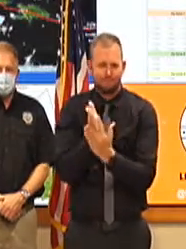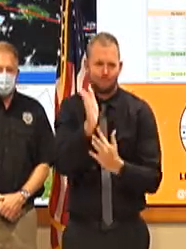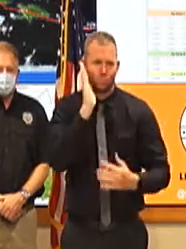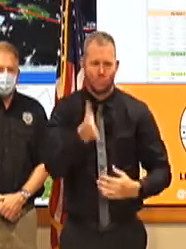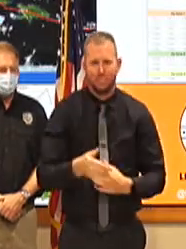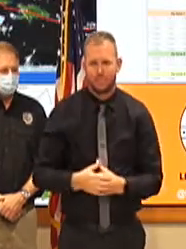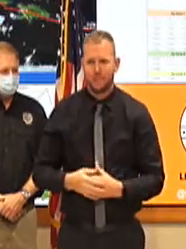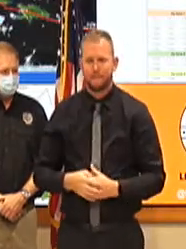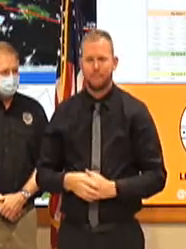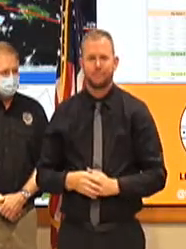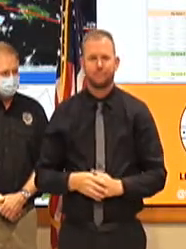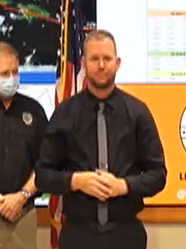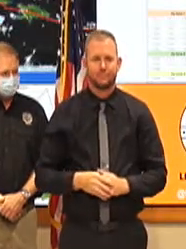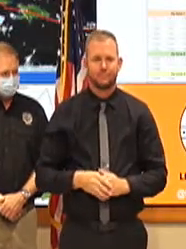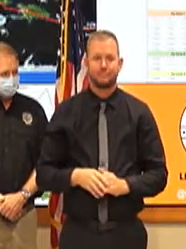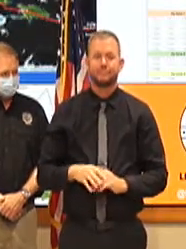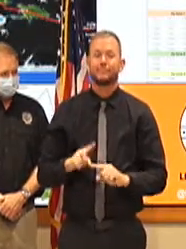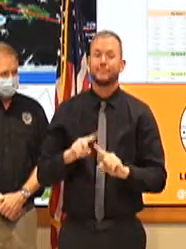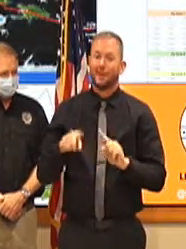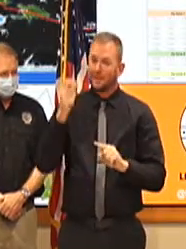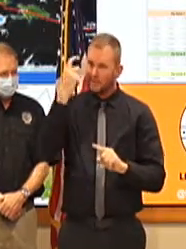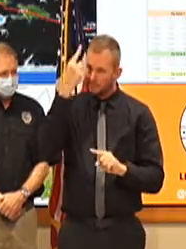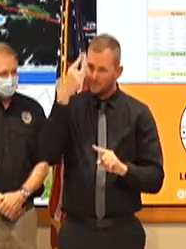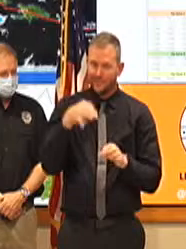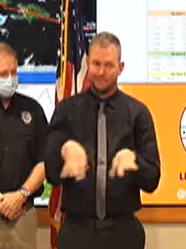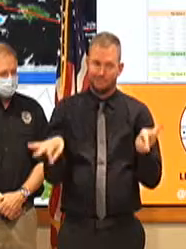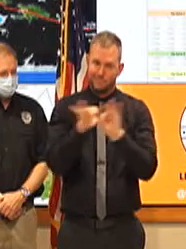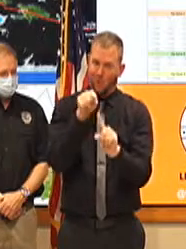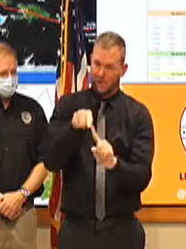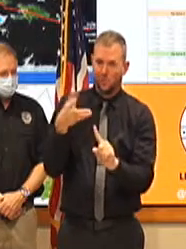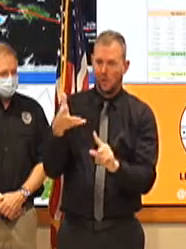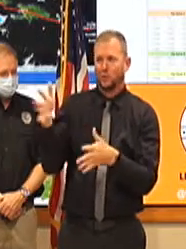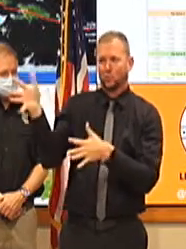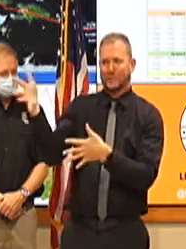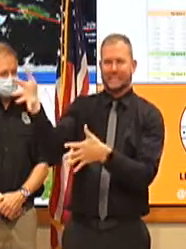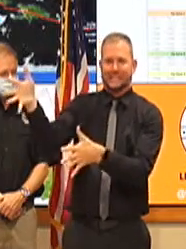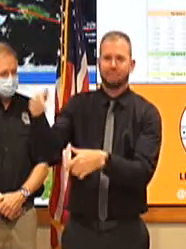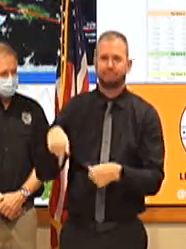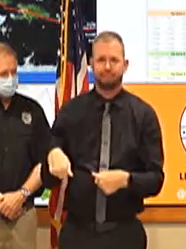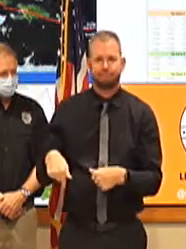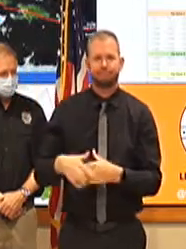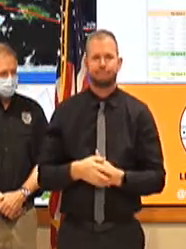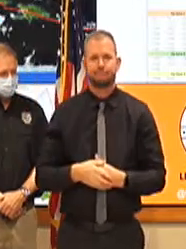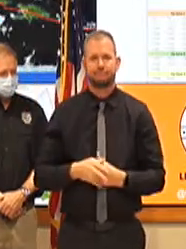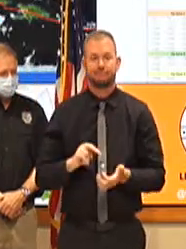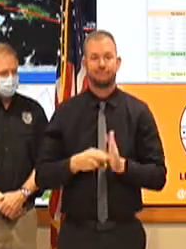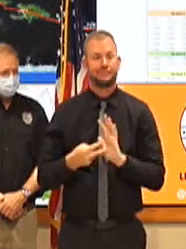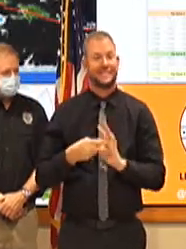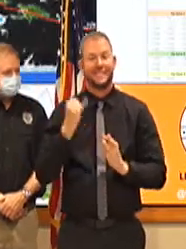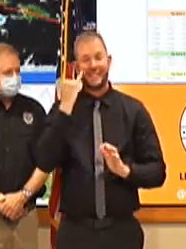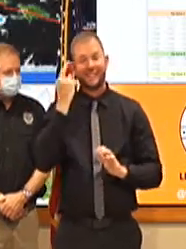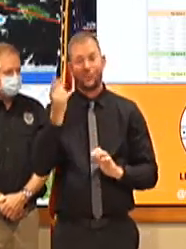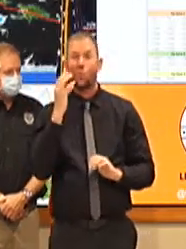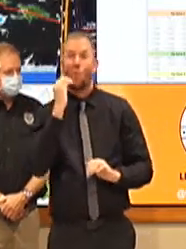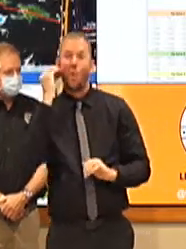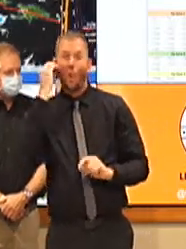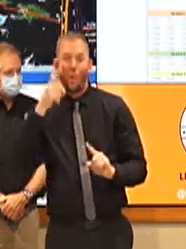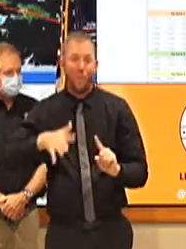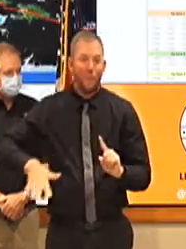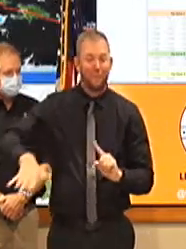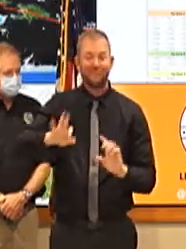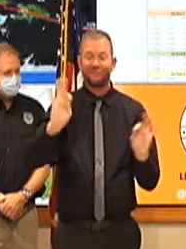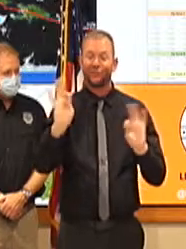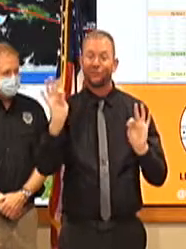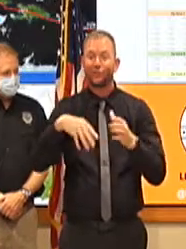when, okay? So if you've got furniture outside of your home, patio furniture, things that are loose that